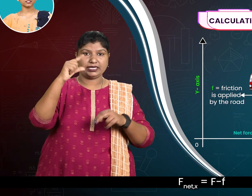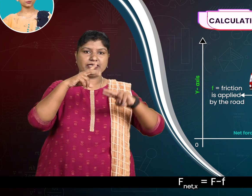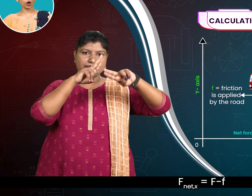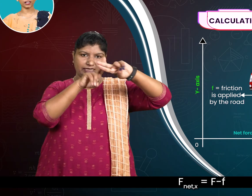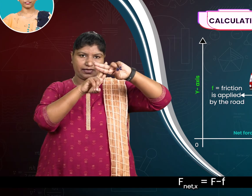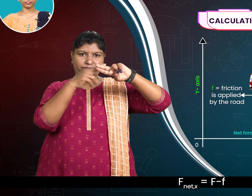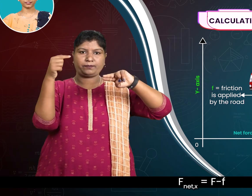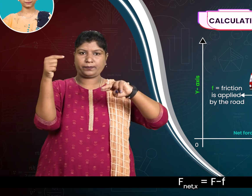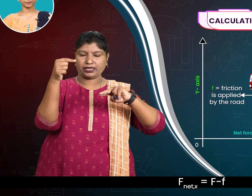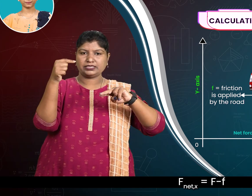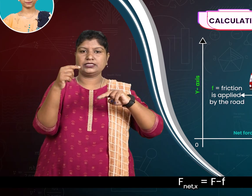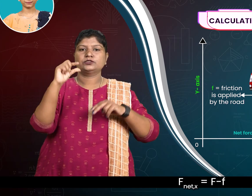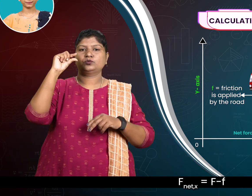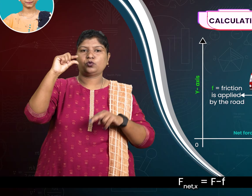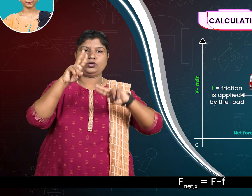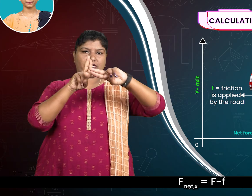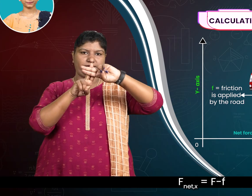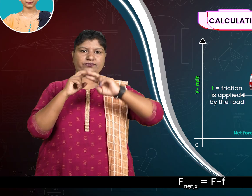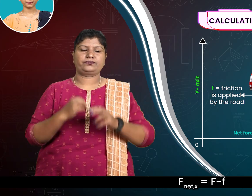minus small f.